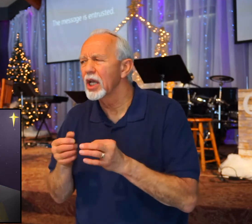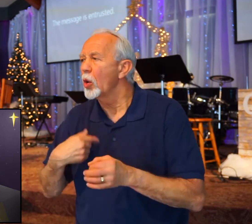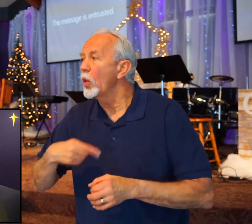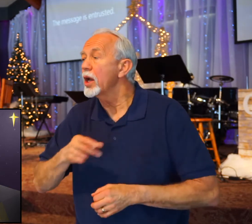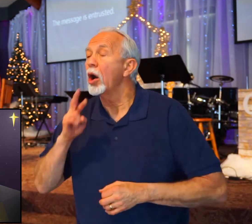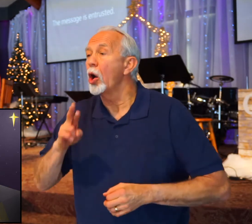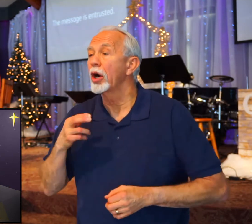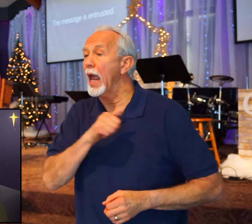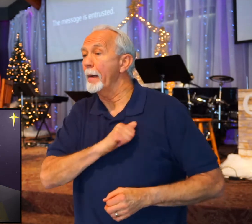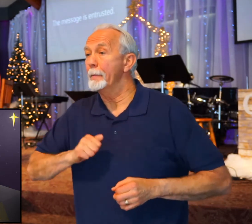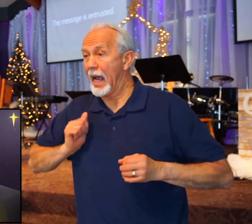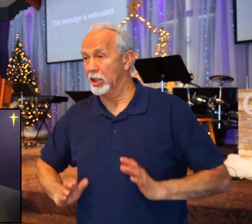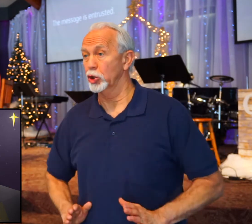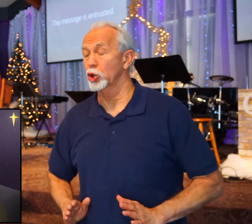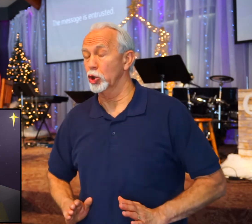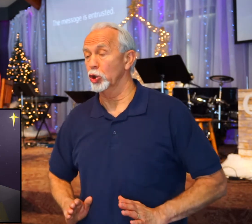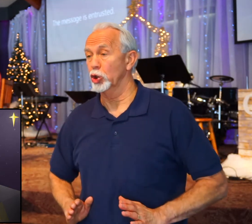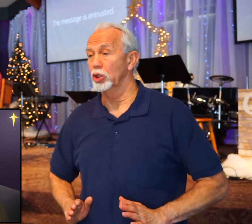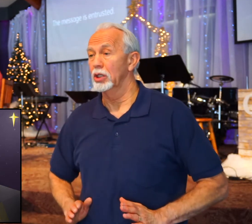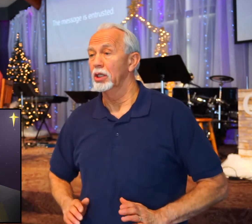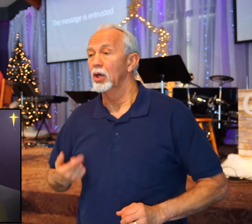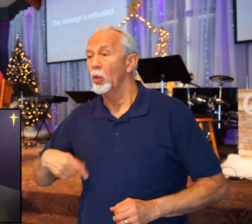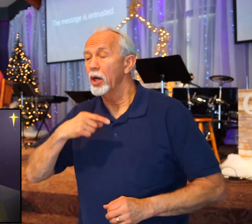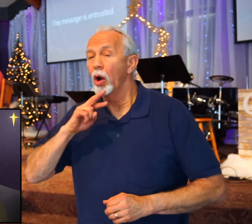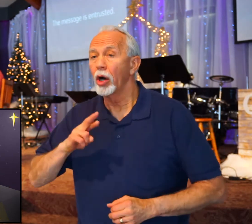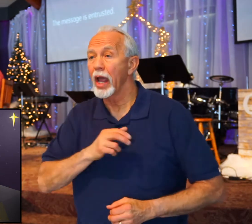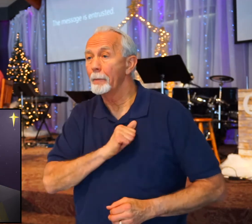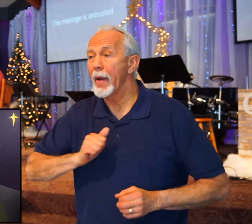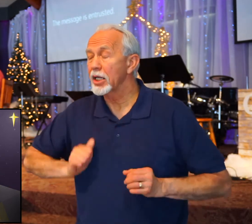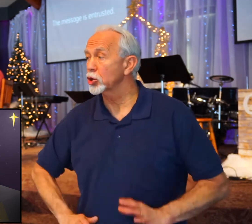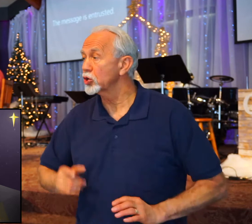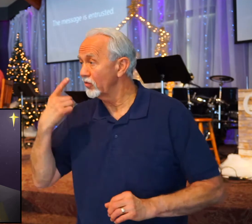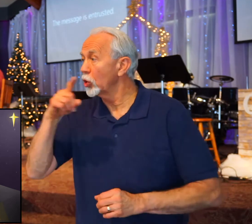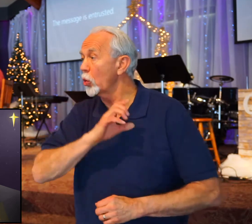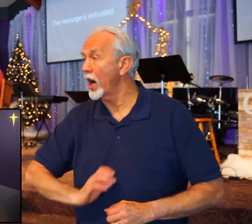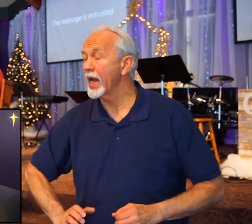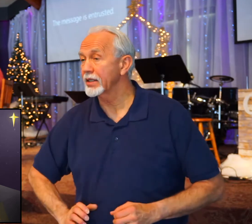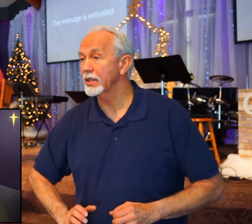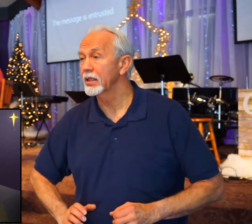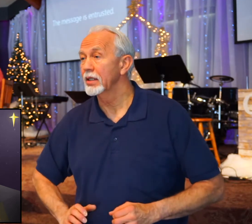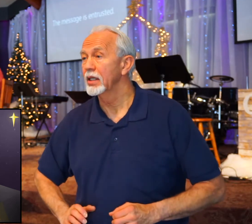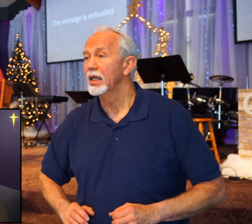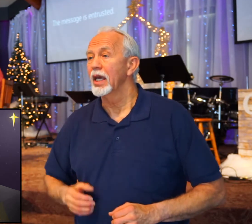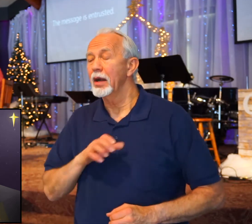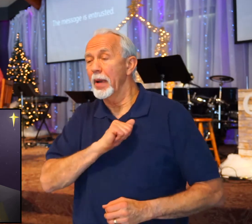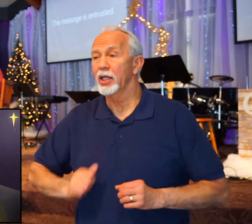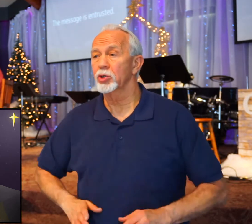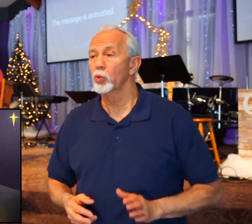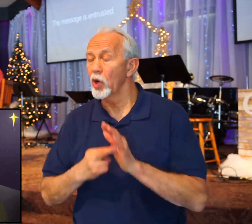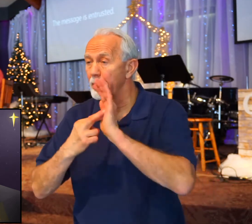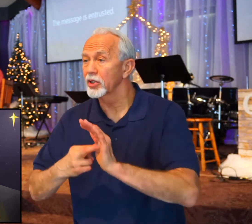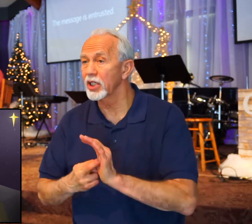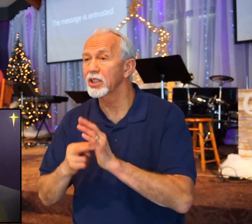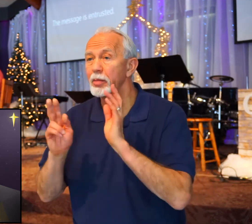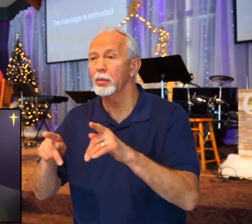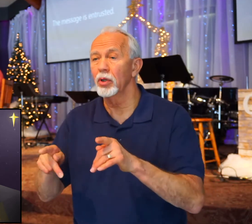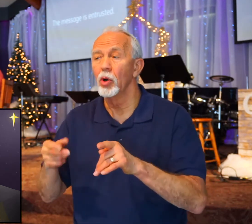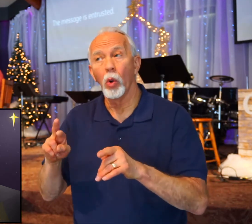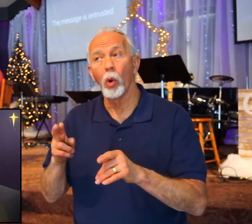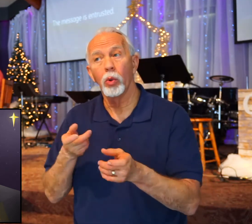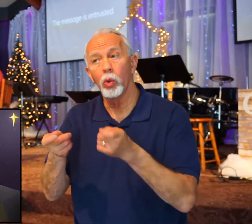are ambassadors. This is verse 20. "Therefore, we are ambassadors for Christ." An ambassador represents a people or